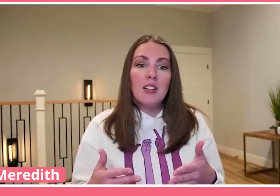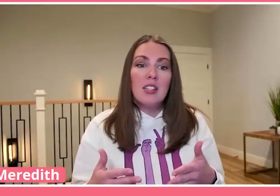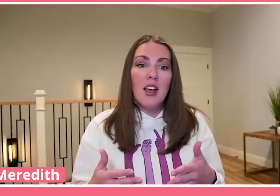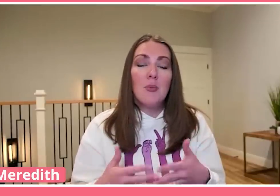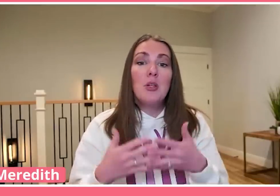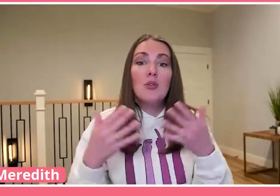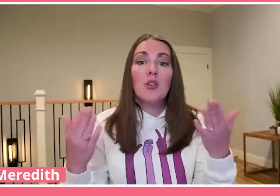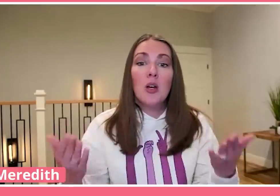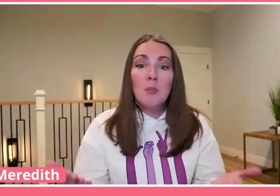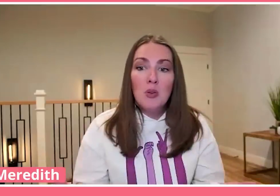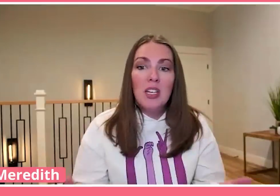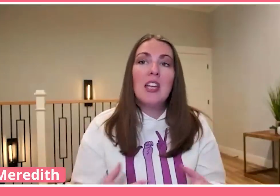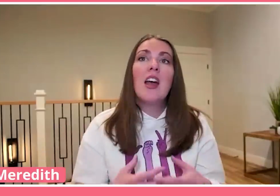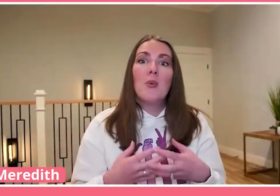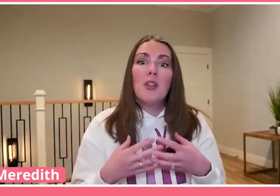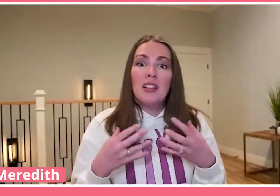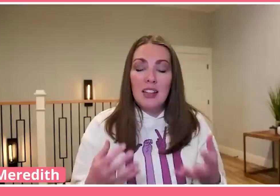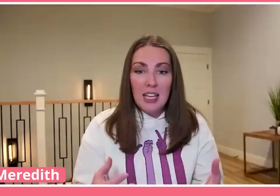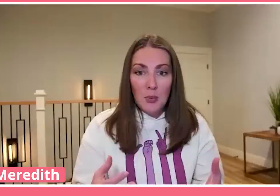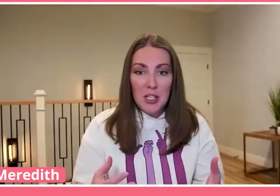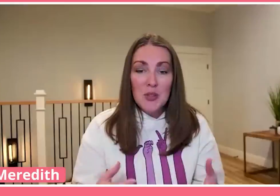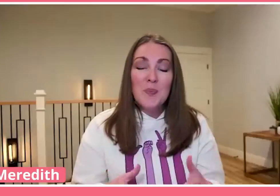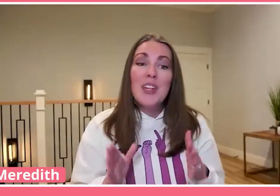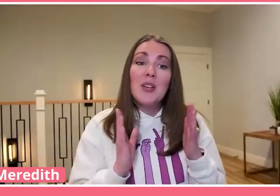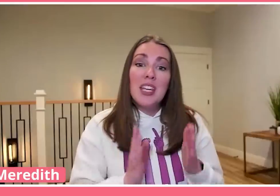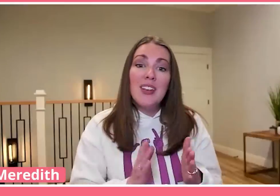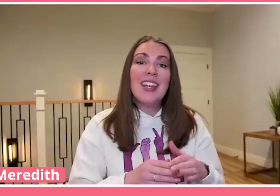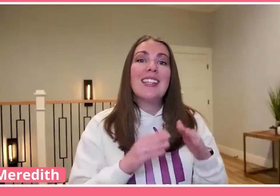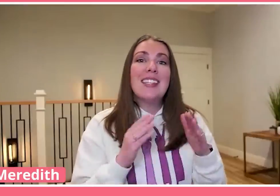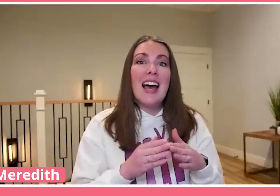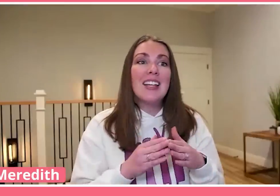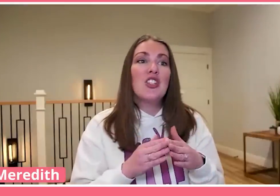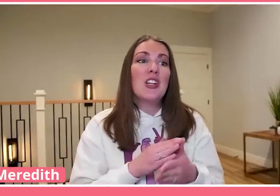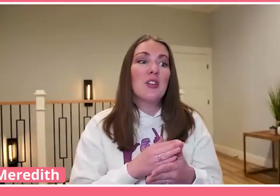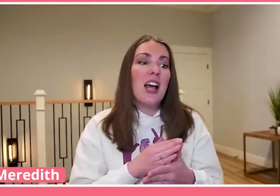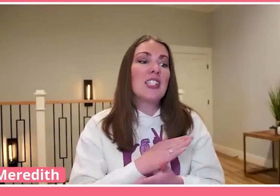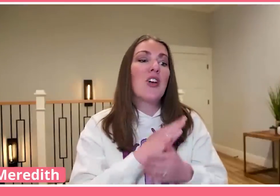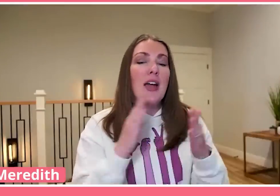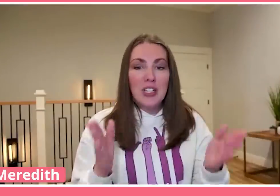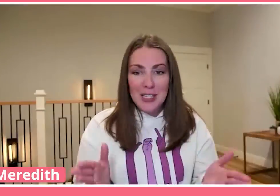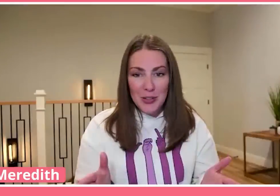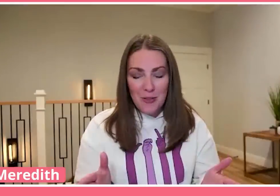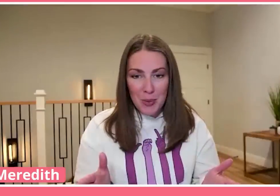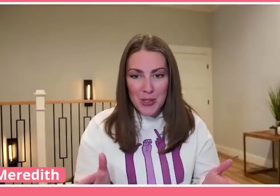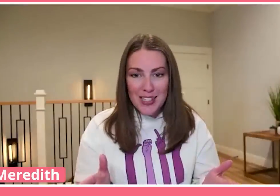of a beautiful community with a language. Now, given is that generalized for every single deaf person?